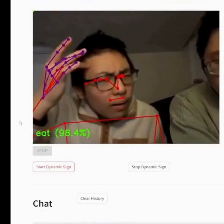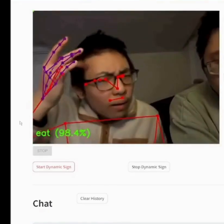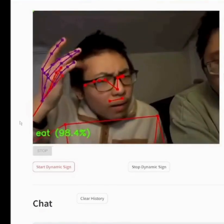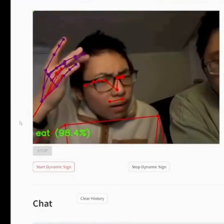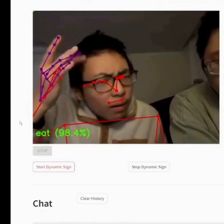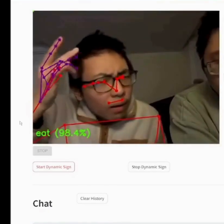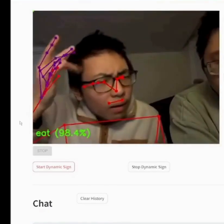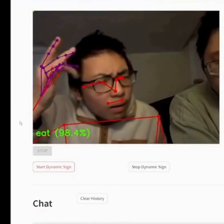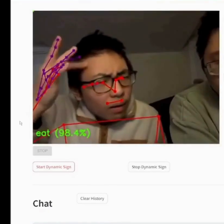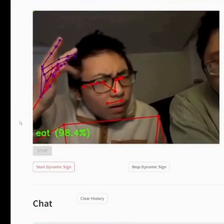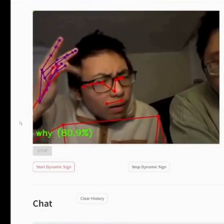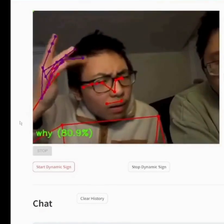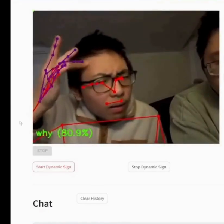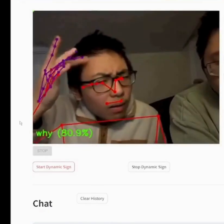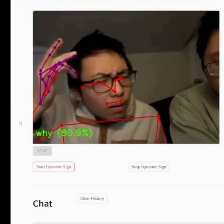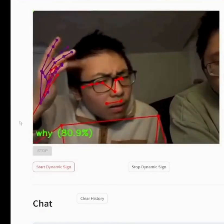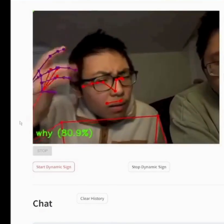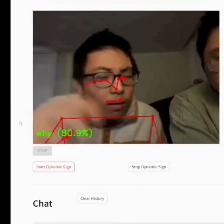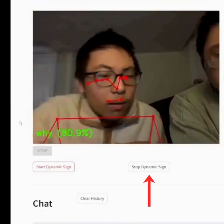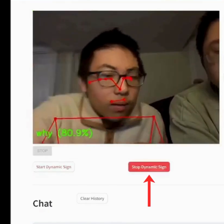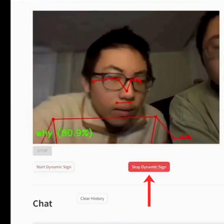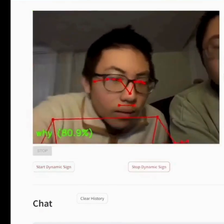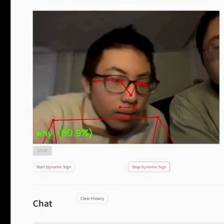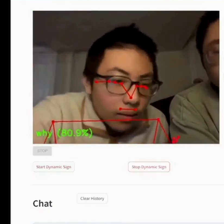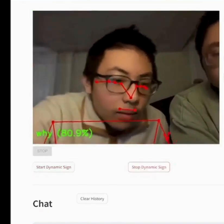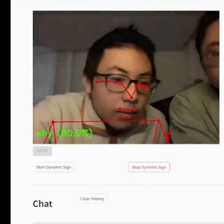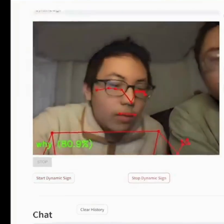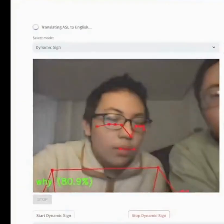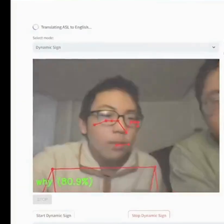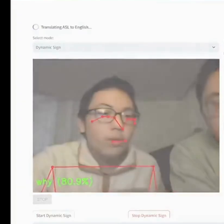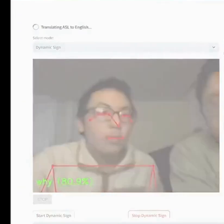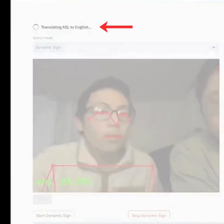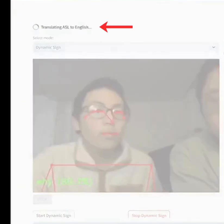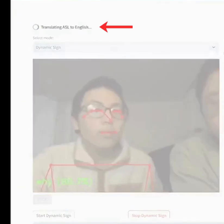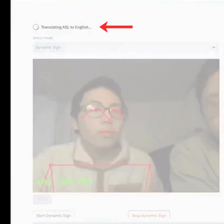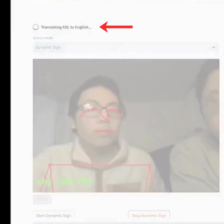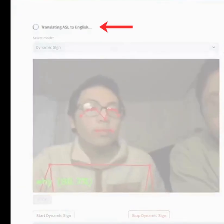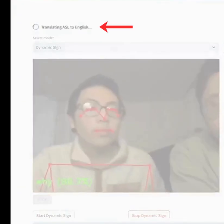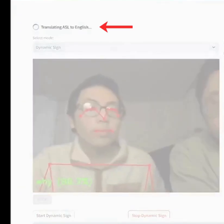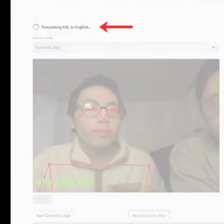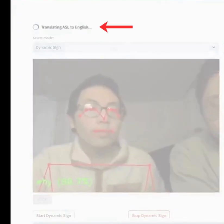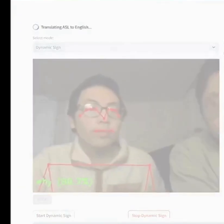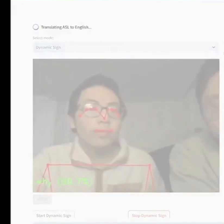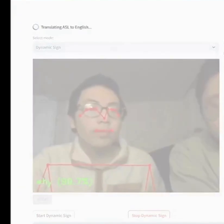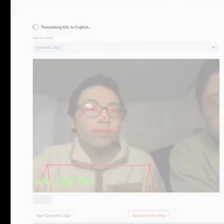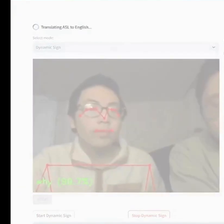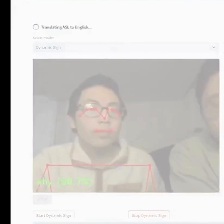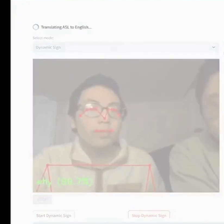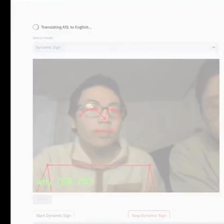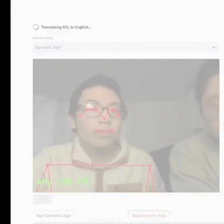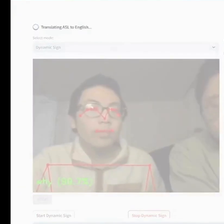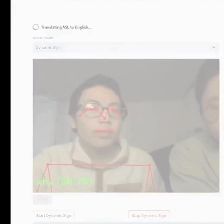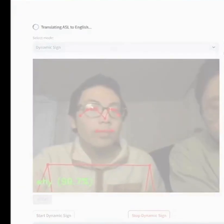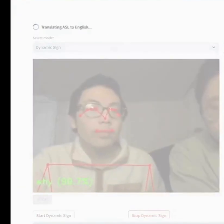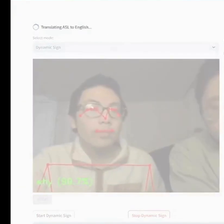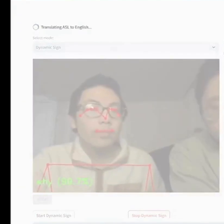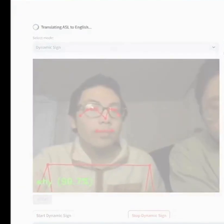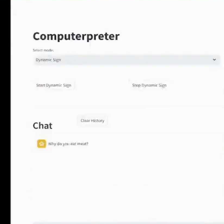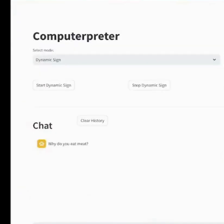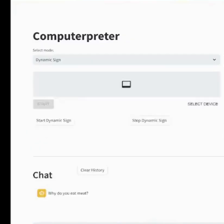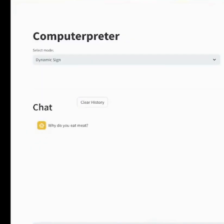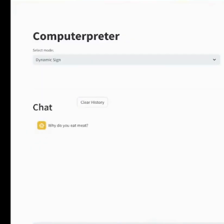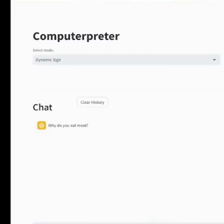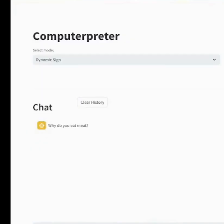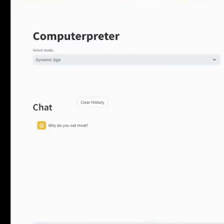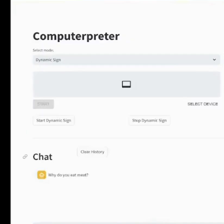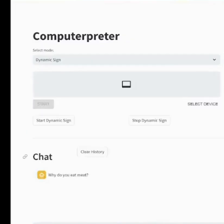deaf person is fully done, we use the OpenRouter's API to translate the ASL into English, and you can see the text